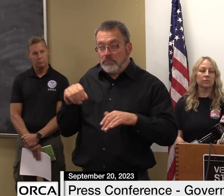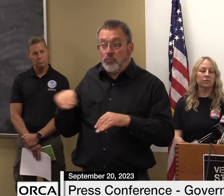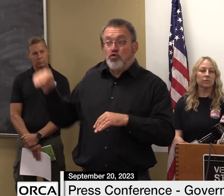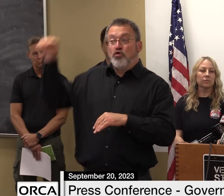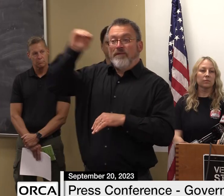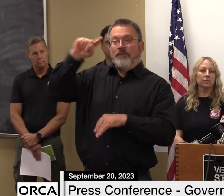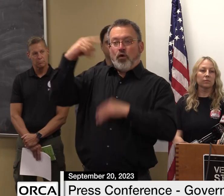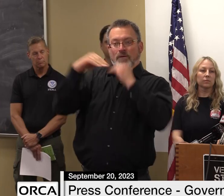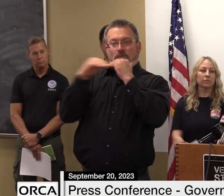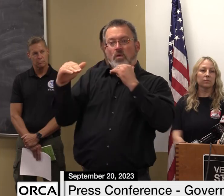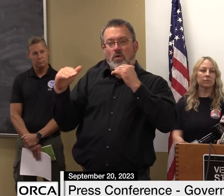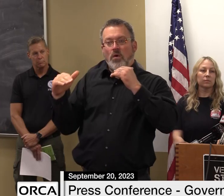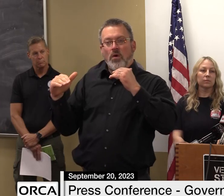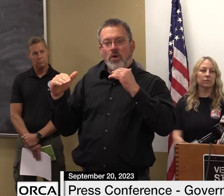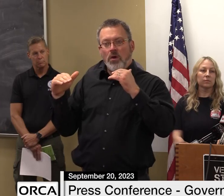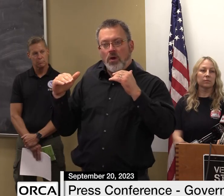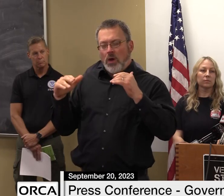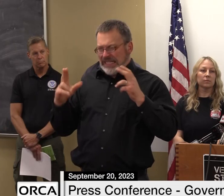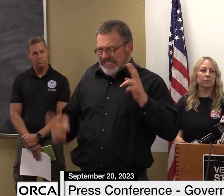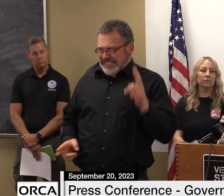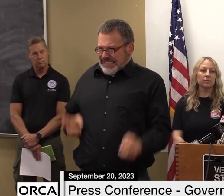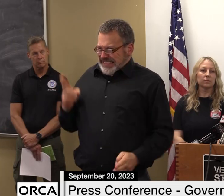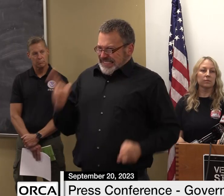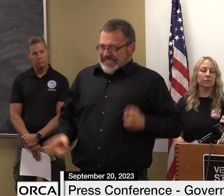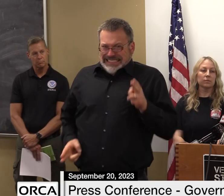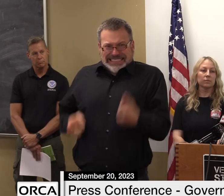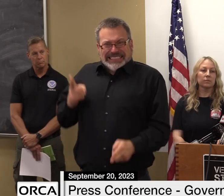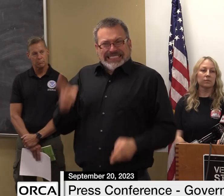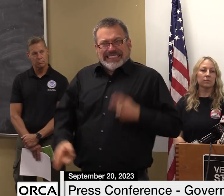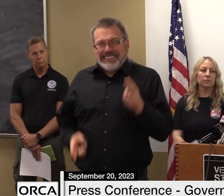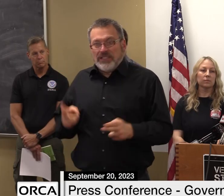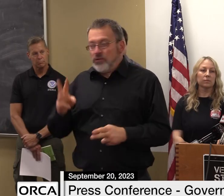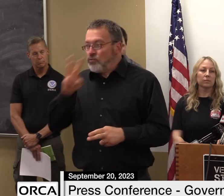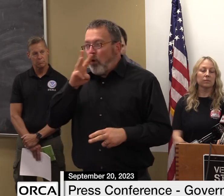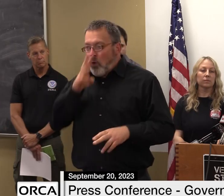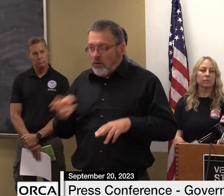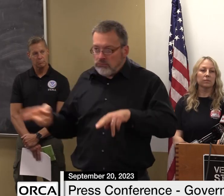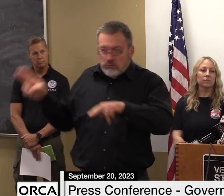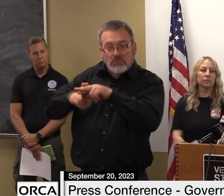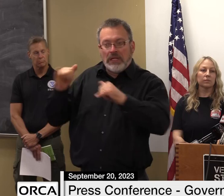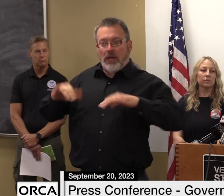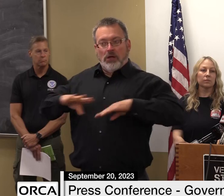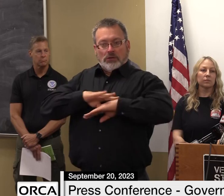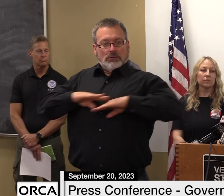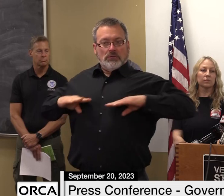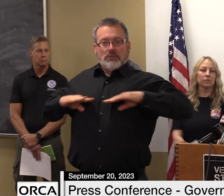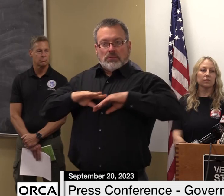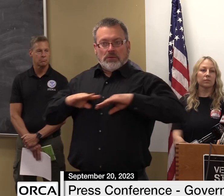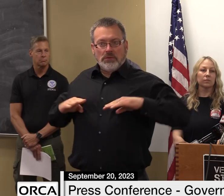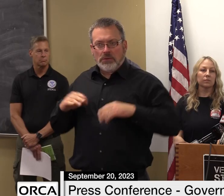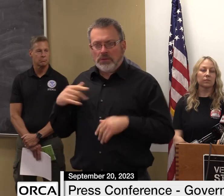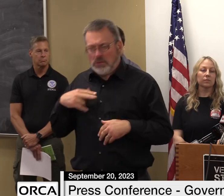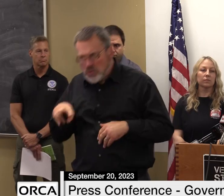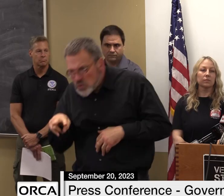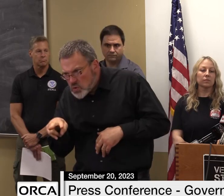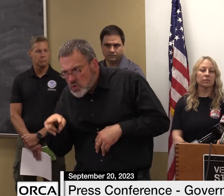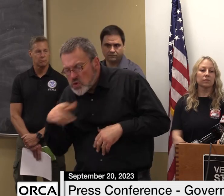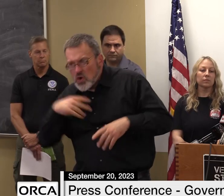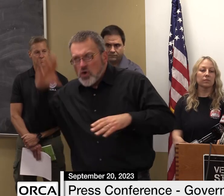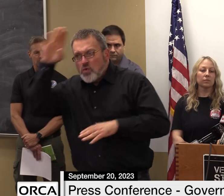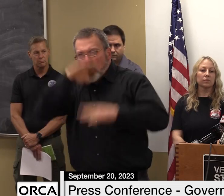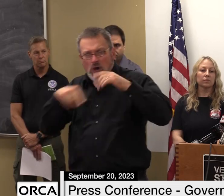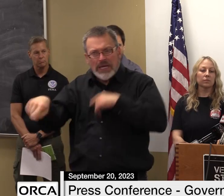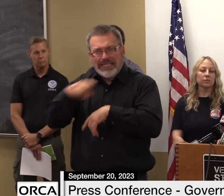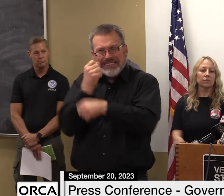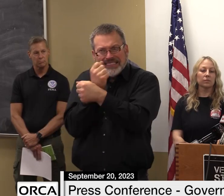time, they couldn't work for long. The water was rising too quickly, and they became concerned about the safety of being in the basement with so much